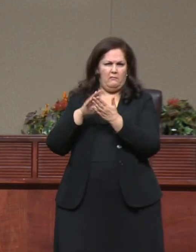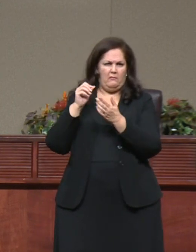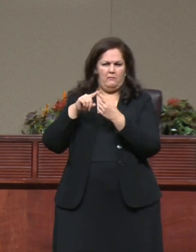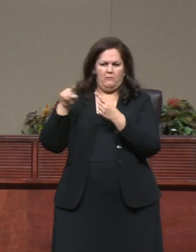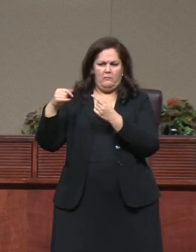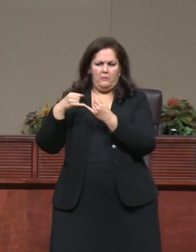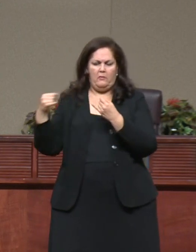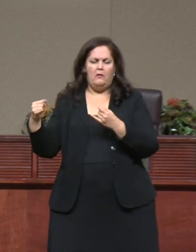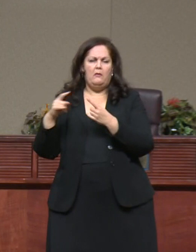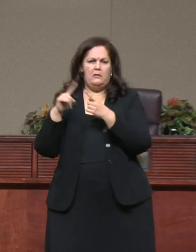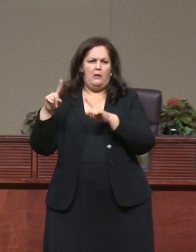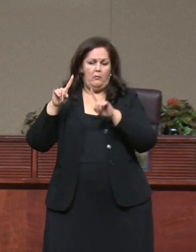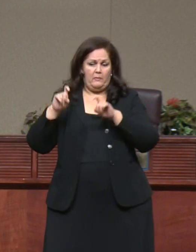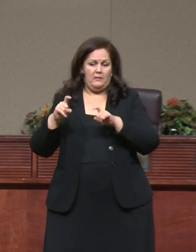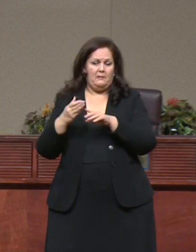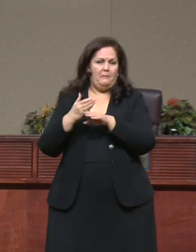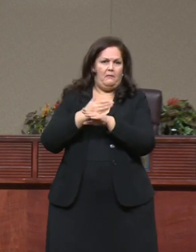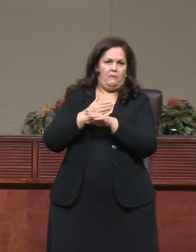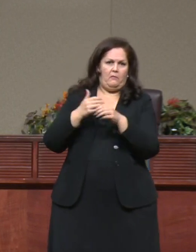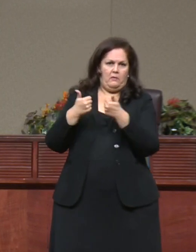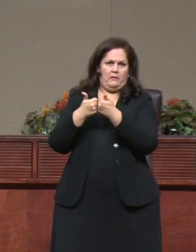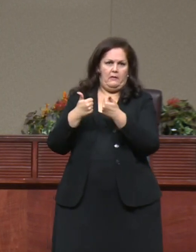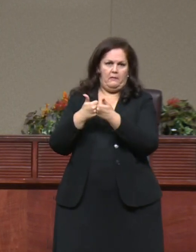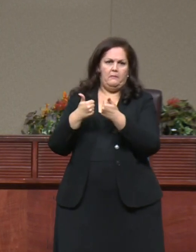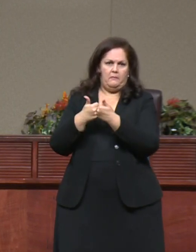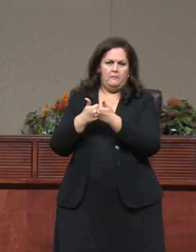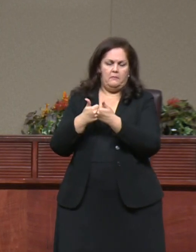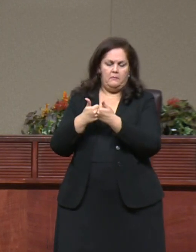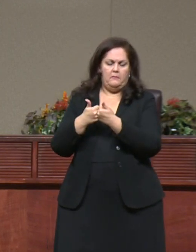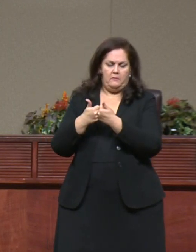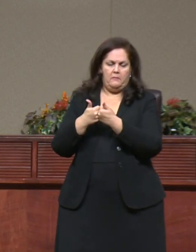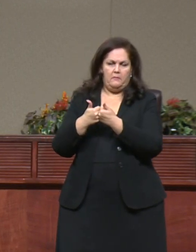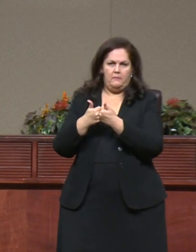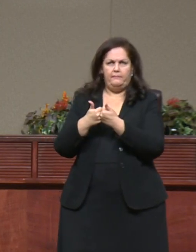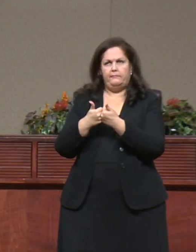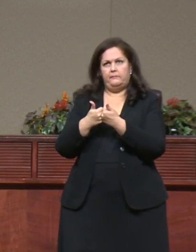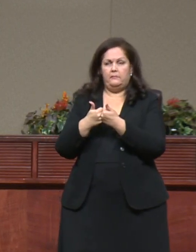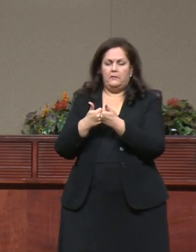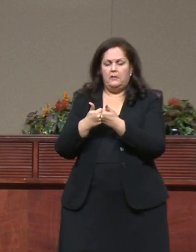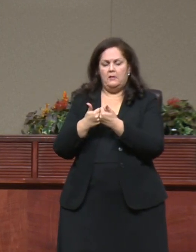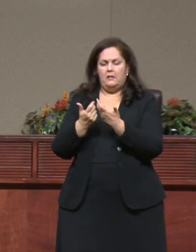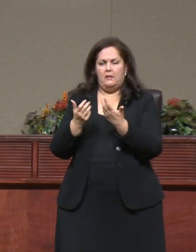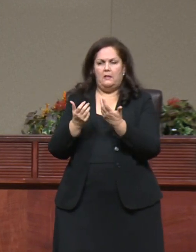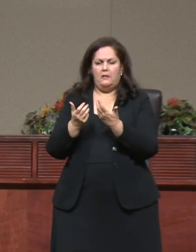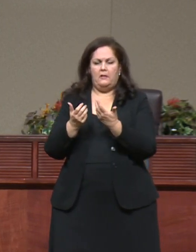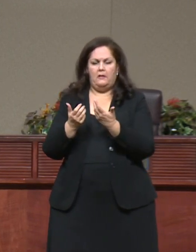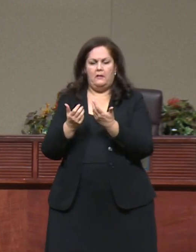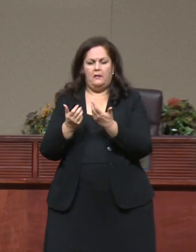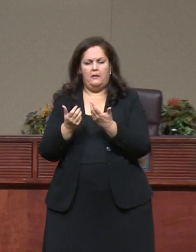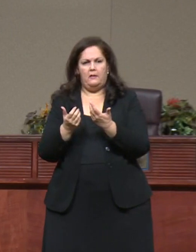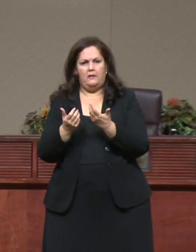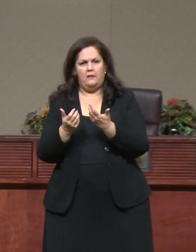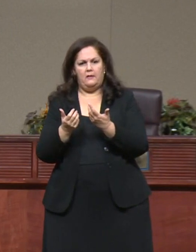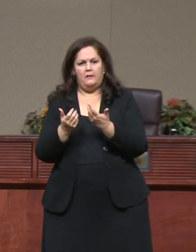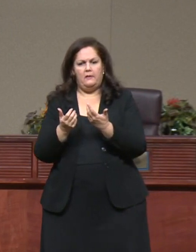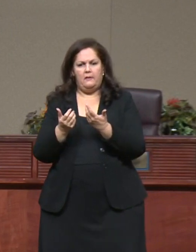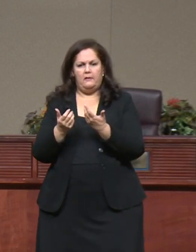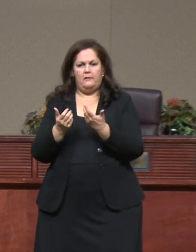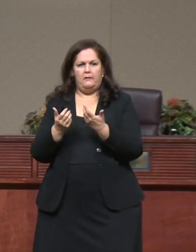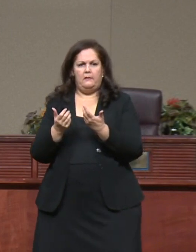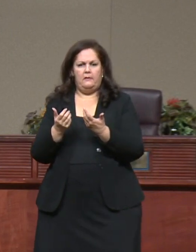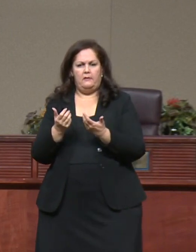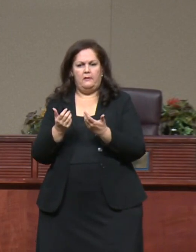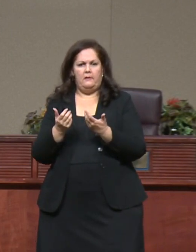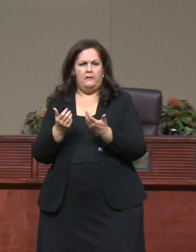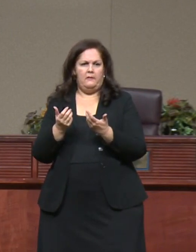to playing to without, if you want to call it that way, someone that may become positive